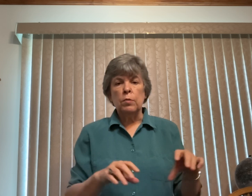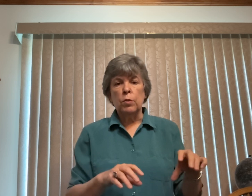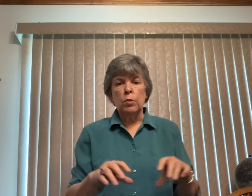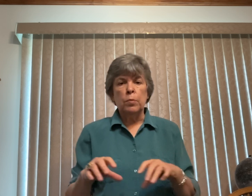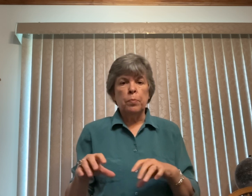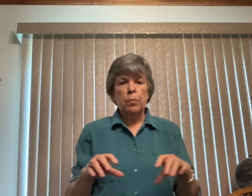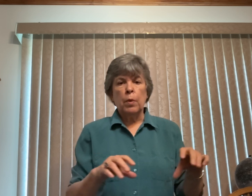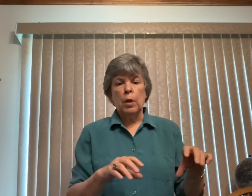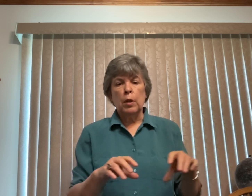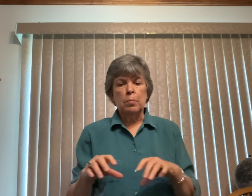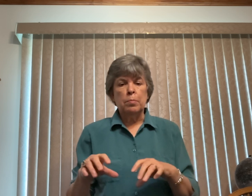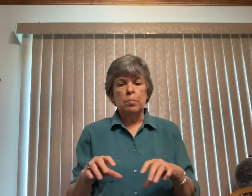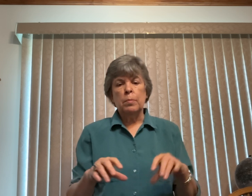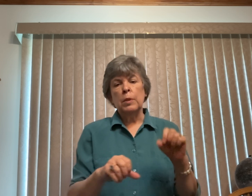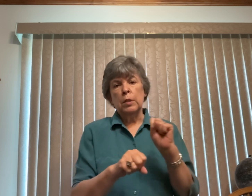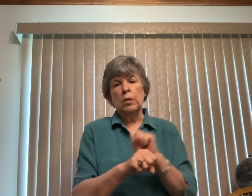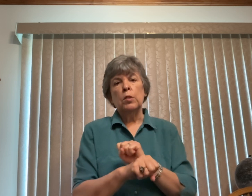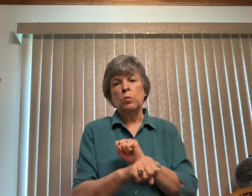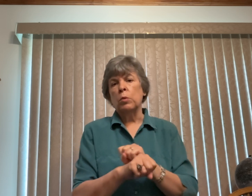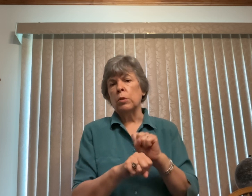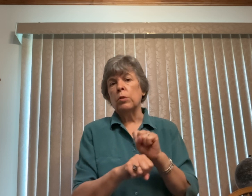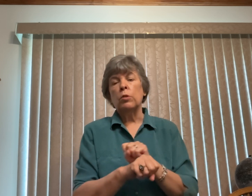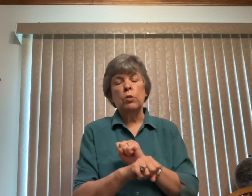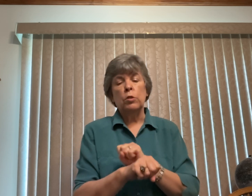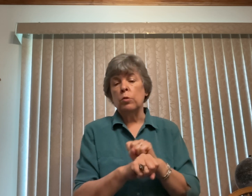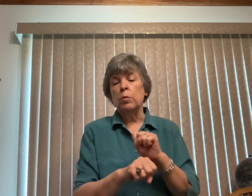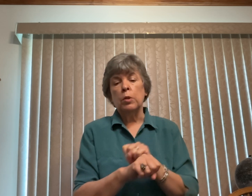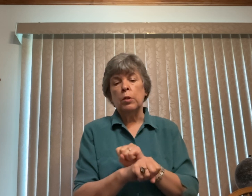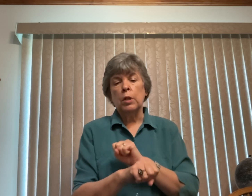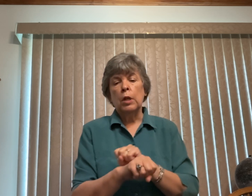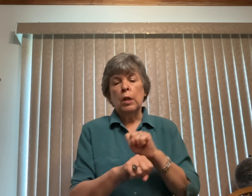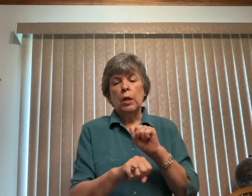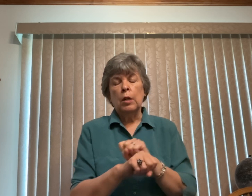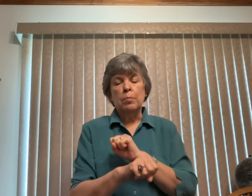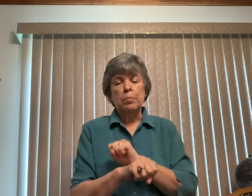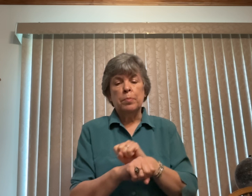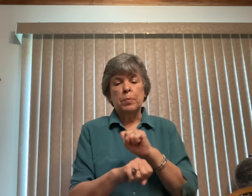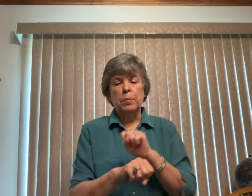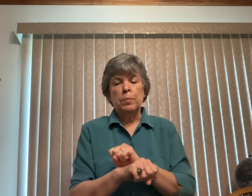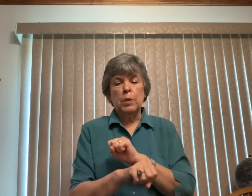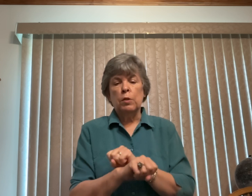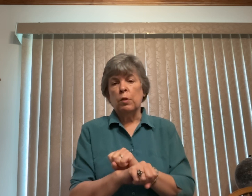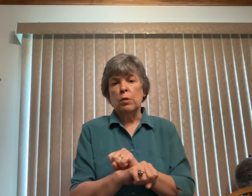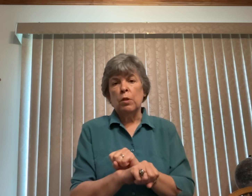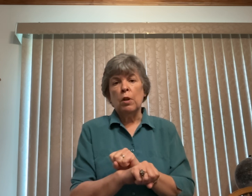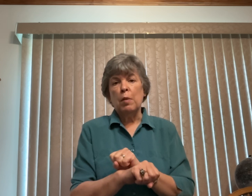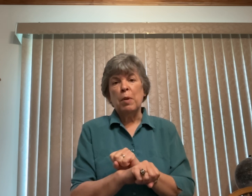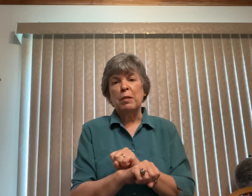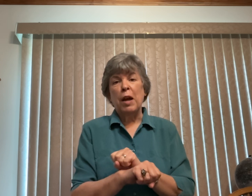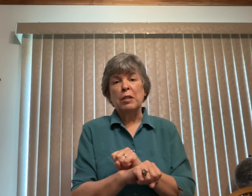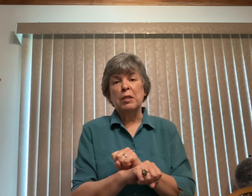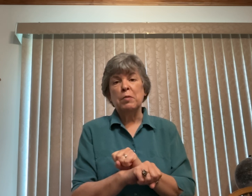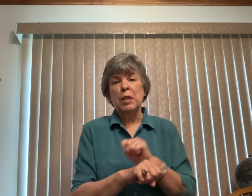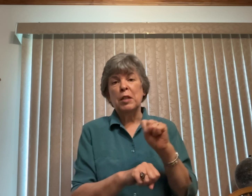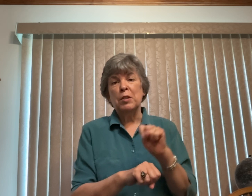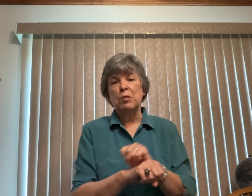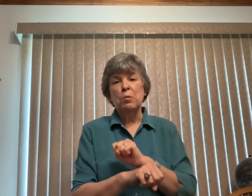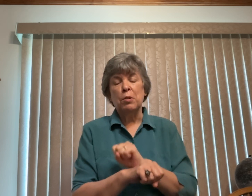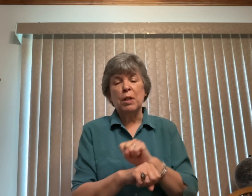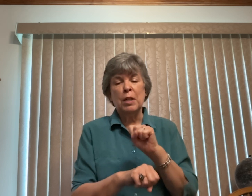evil. It is his work, so you could do work. And during the song, I might actually forget it and do work like I did